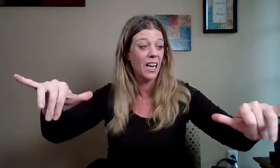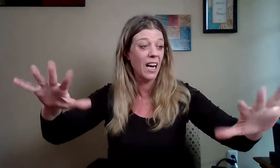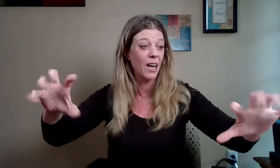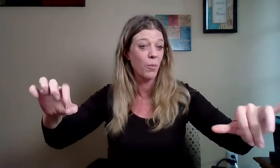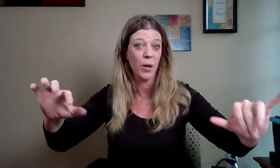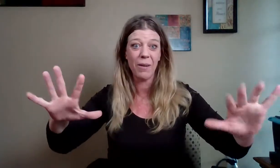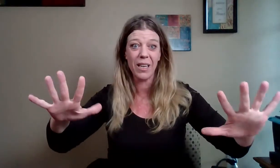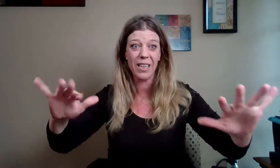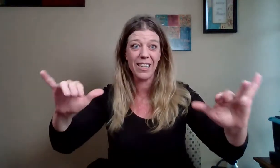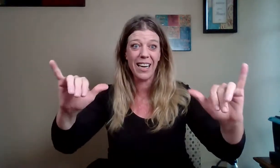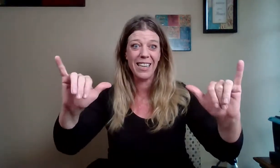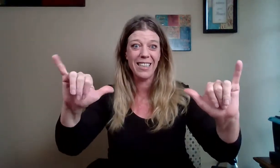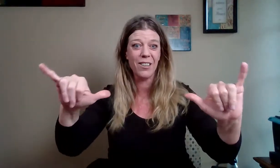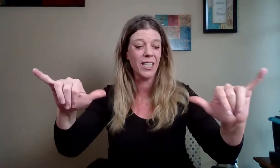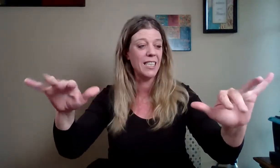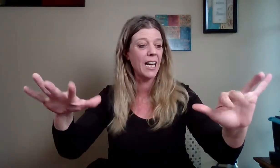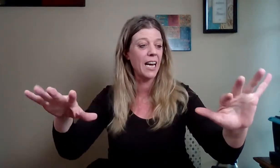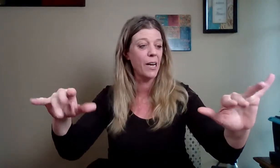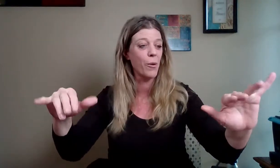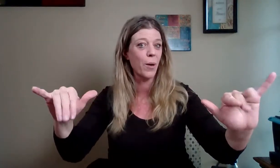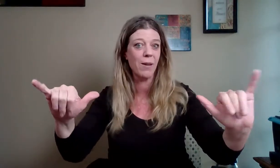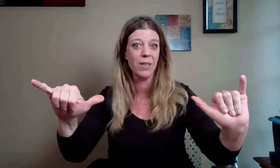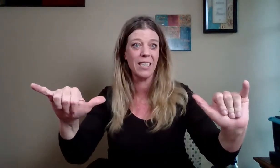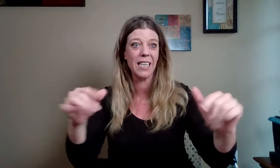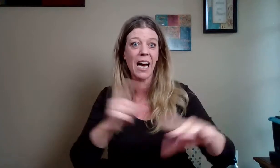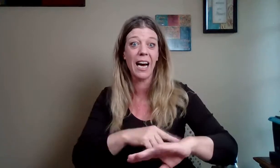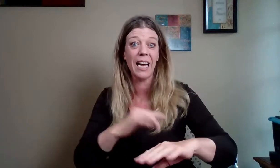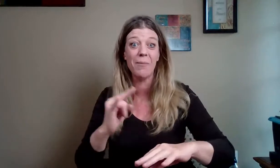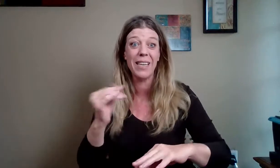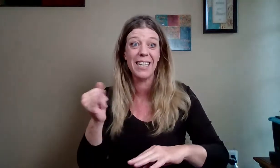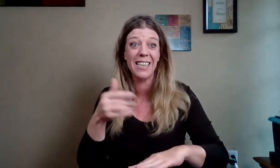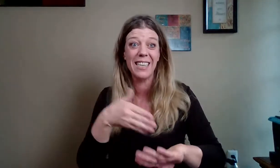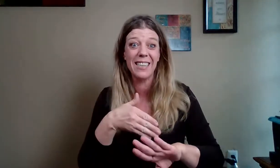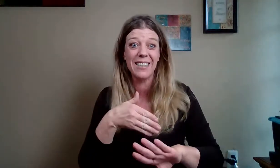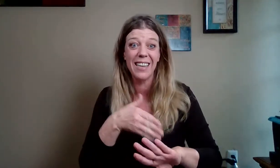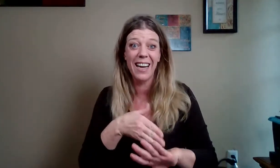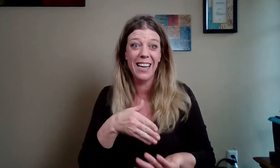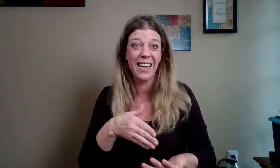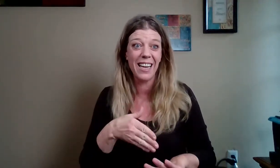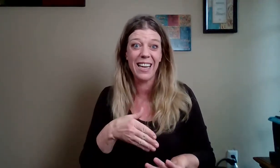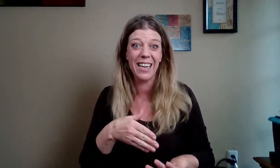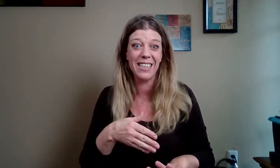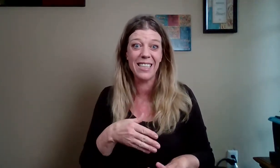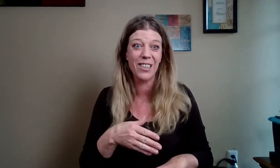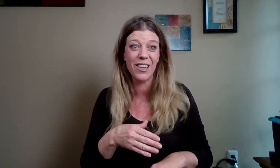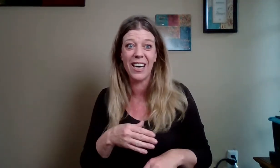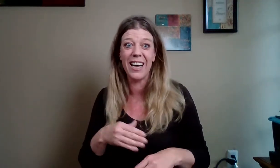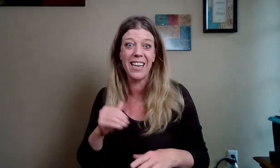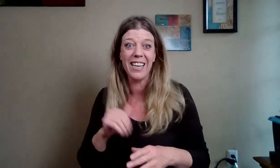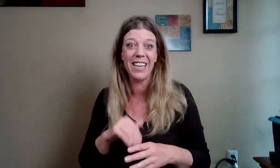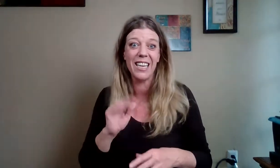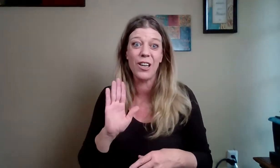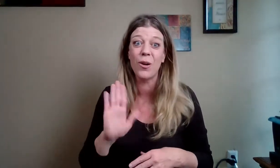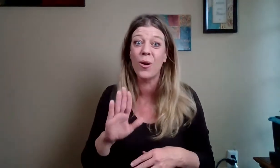I hope you're having a good night or day or whatever time it is that you're in